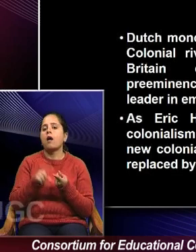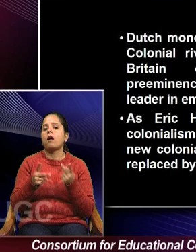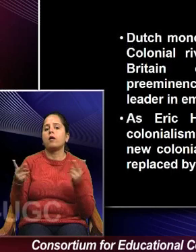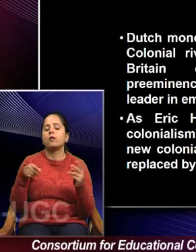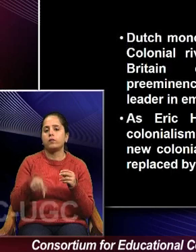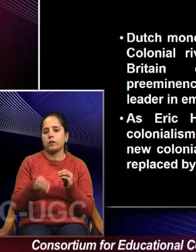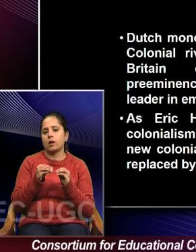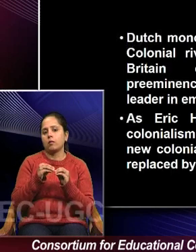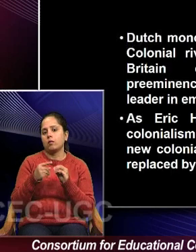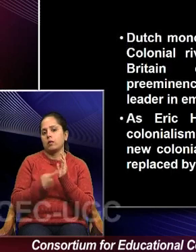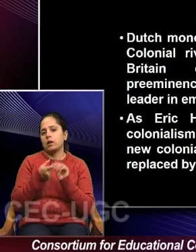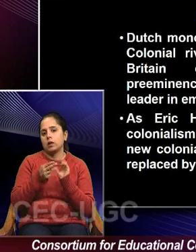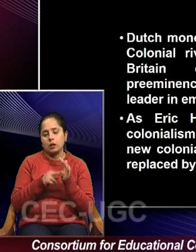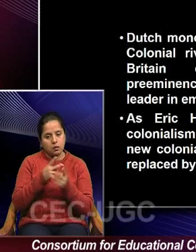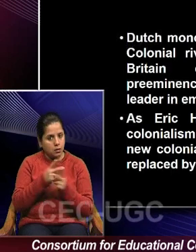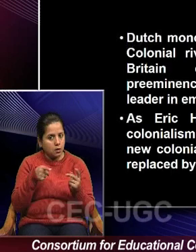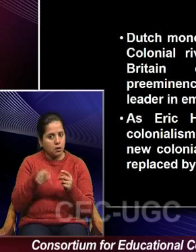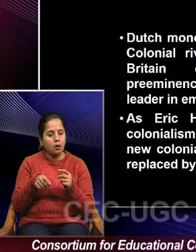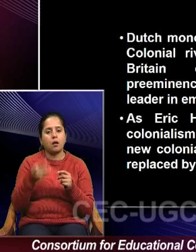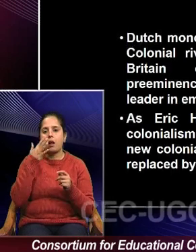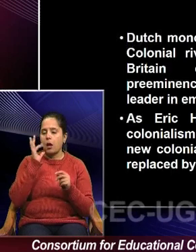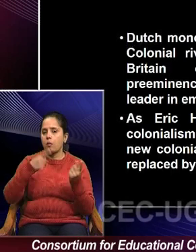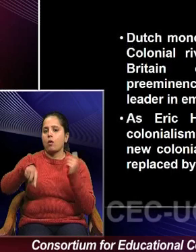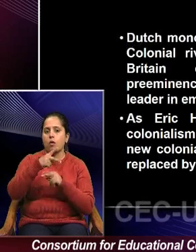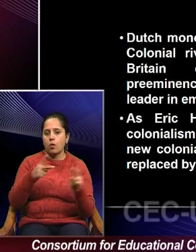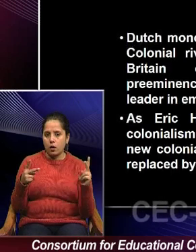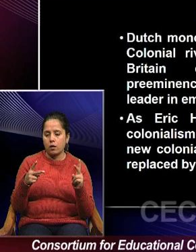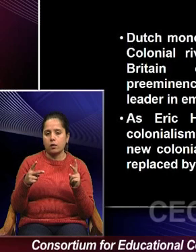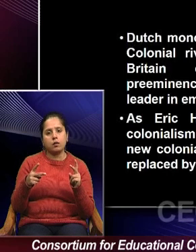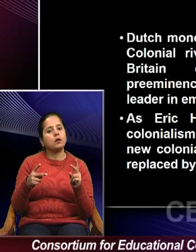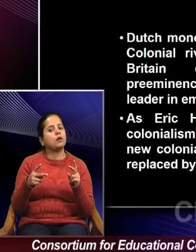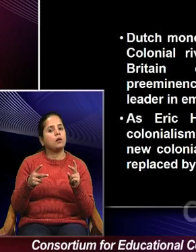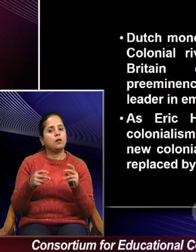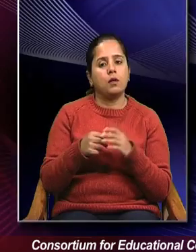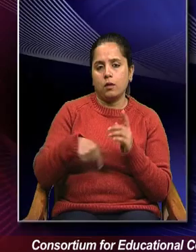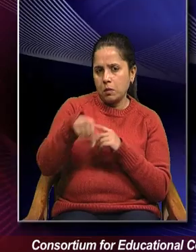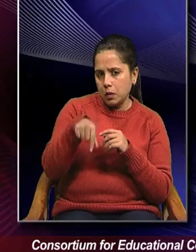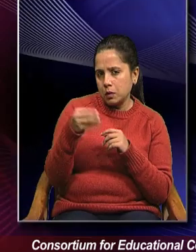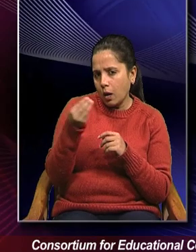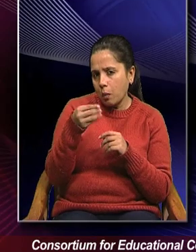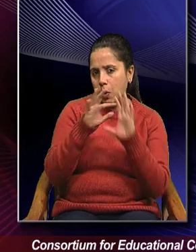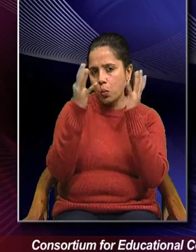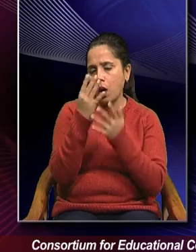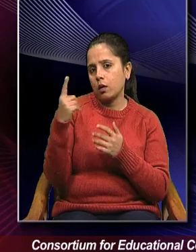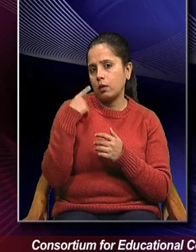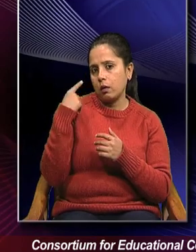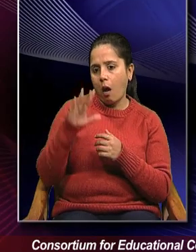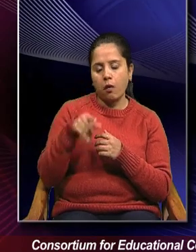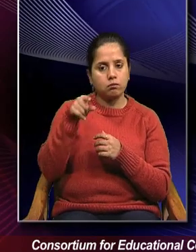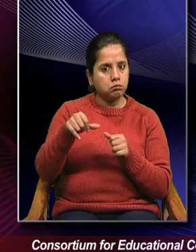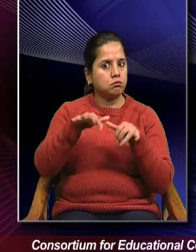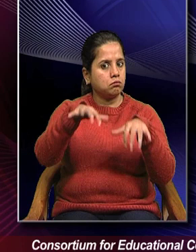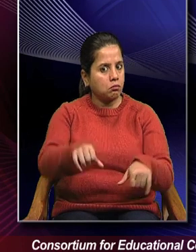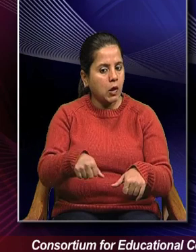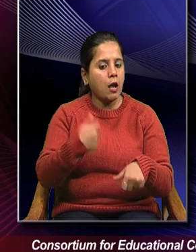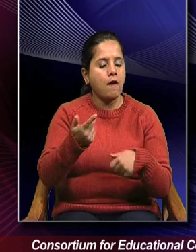Britain's preeminence, where we find that Britain was now some kind of a world leader in empire, finance and